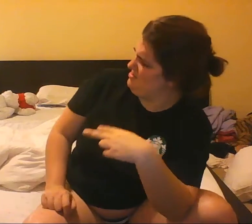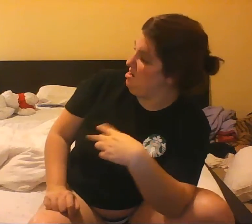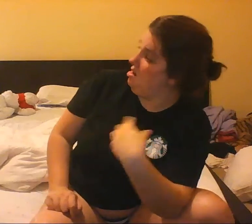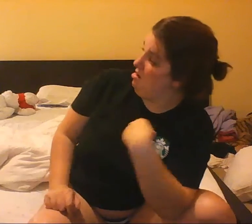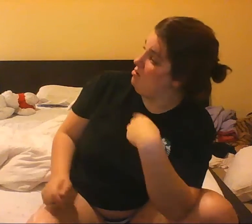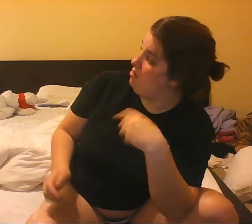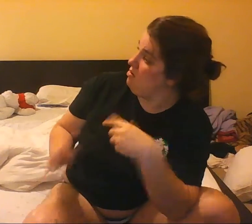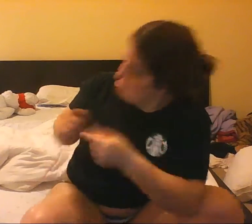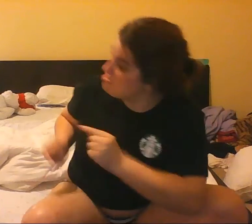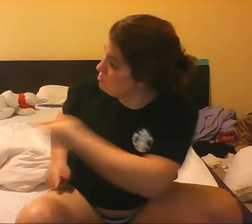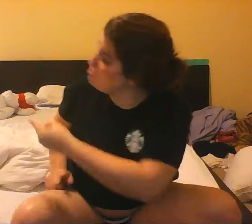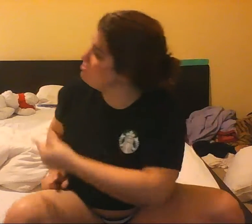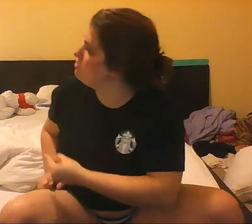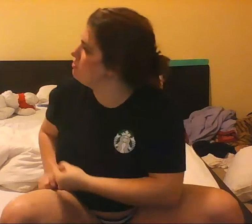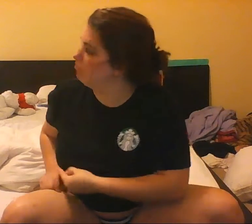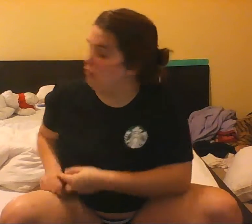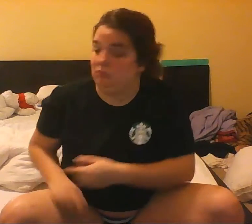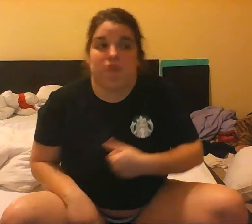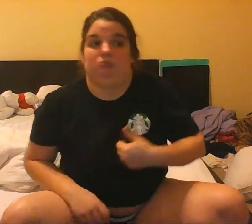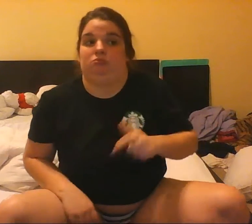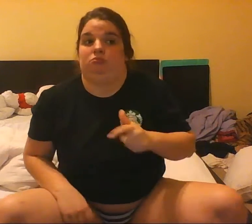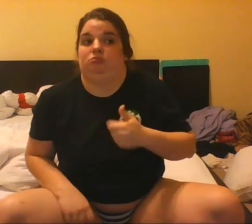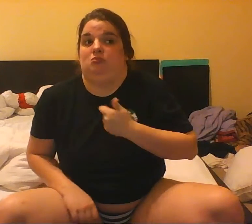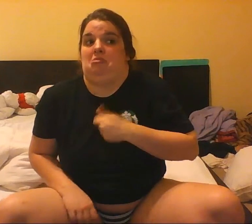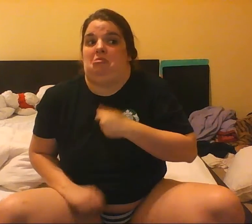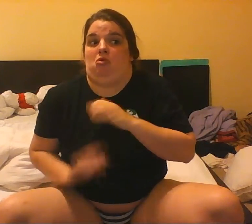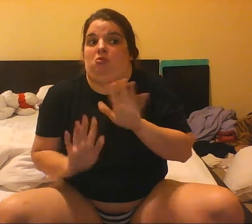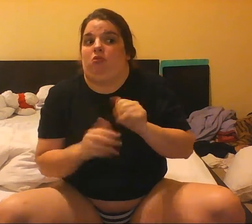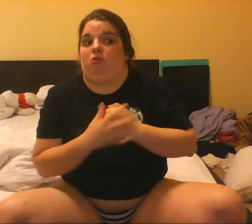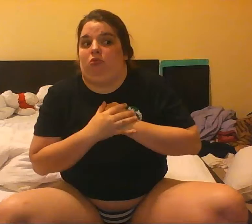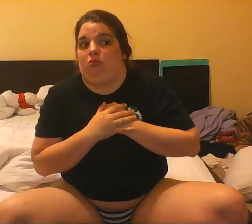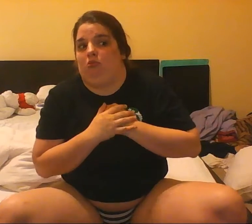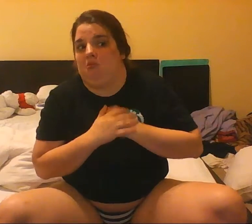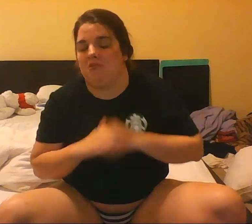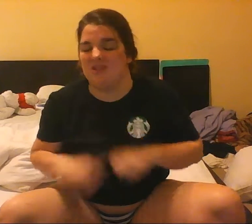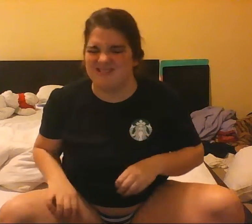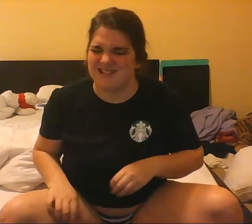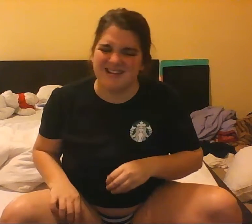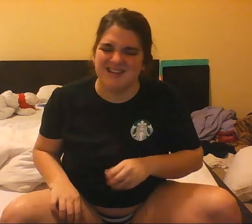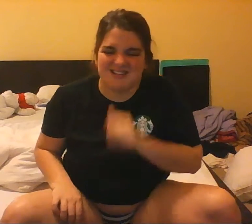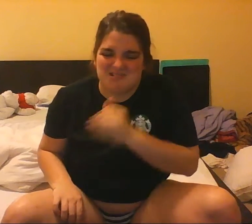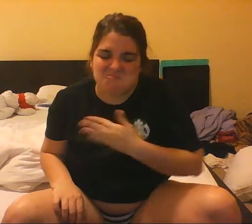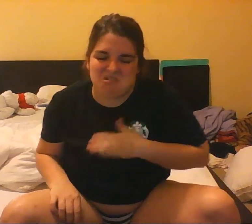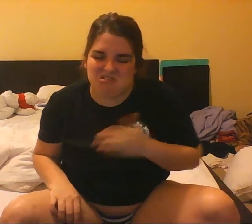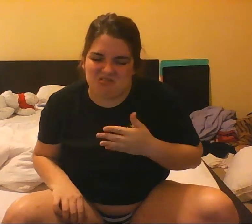thing. And there is some very creepy undertones in it. I can't